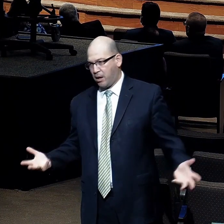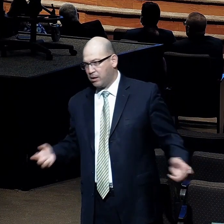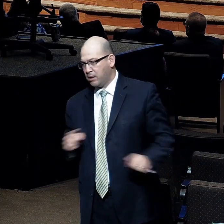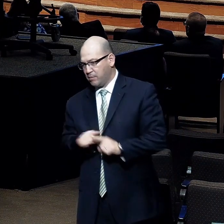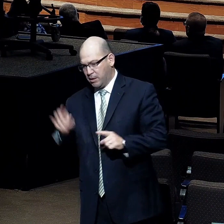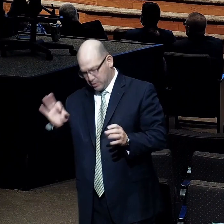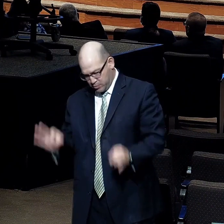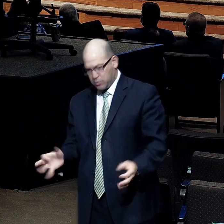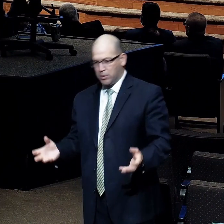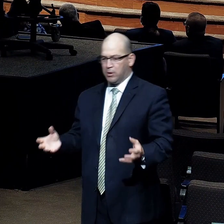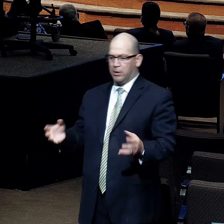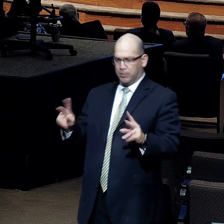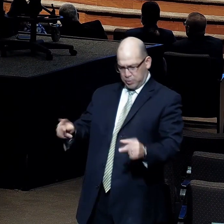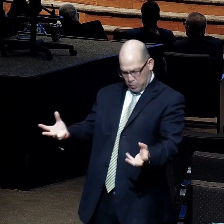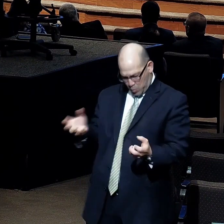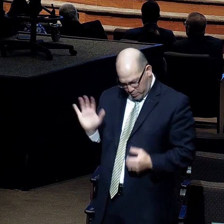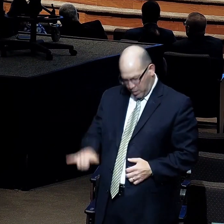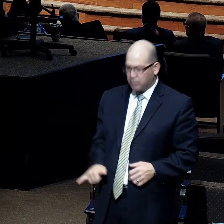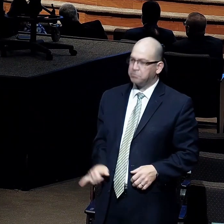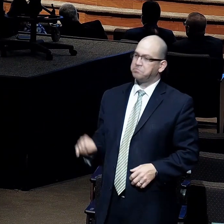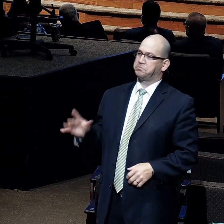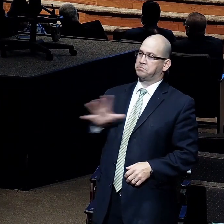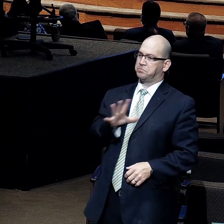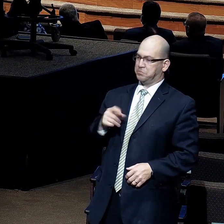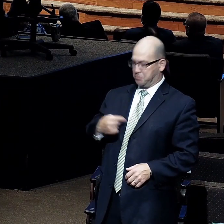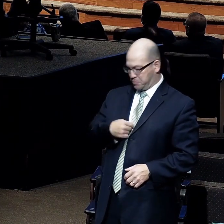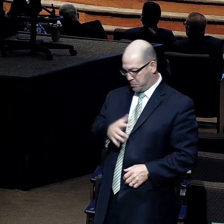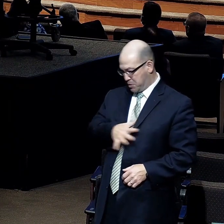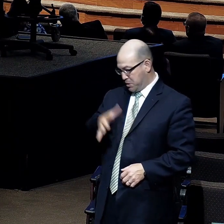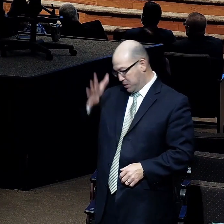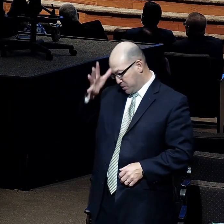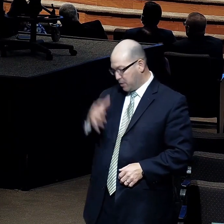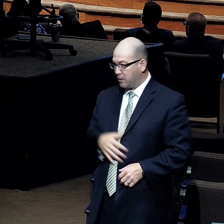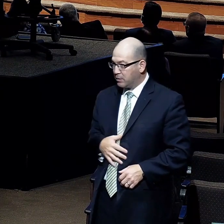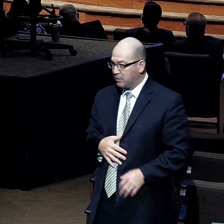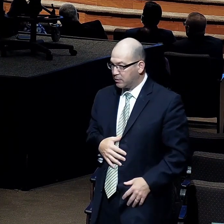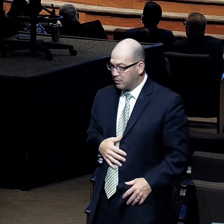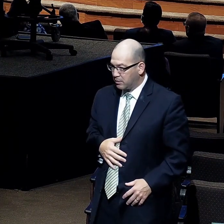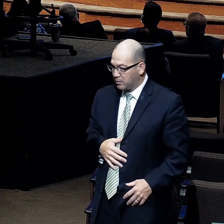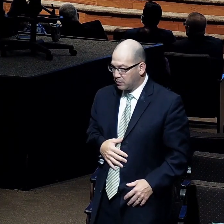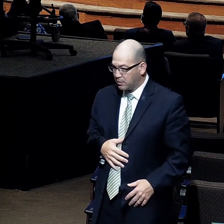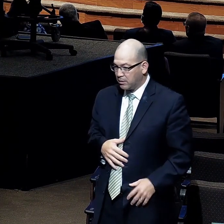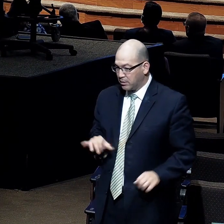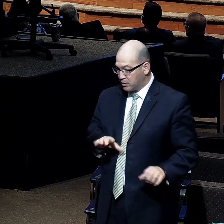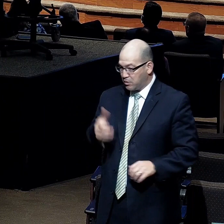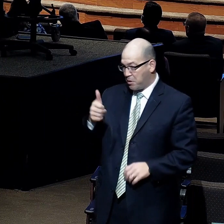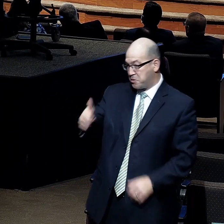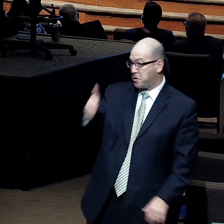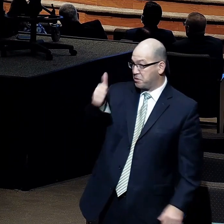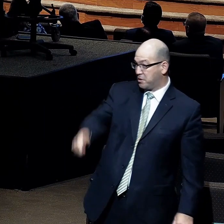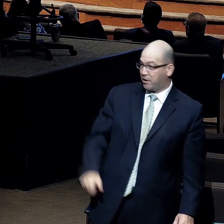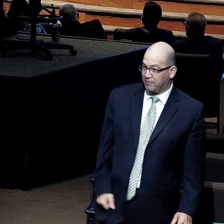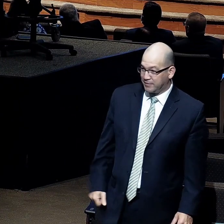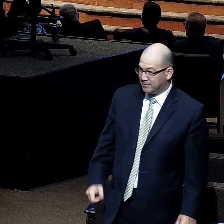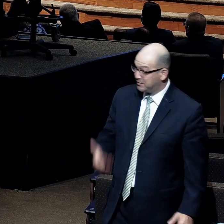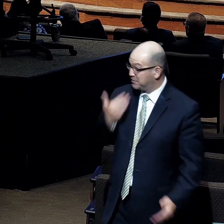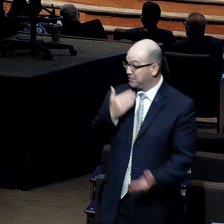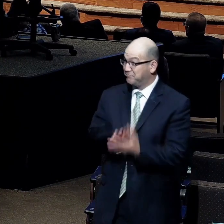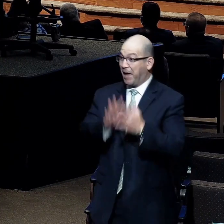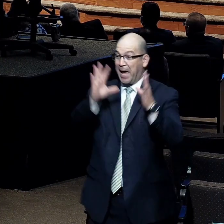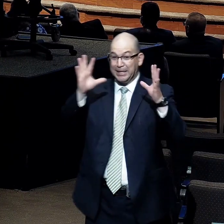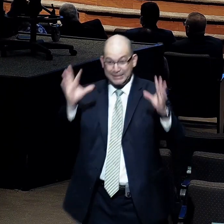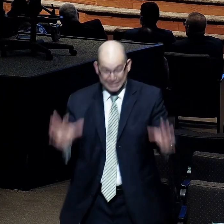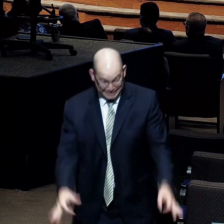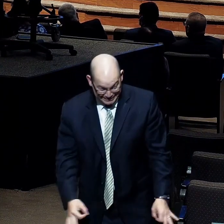wooden fence built. So my dad, he made a wrong decision. He told me, Jared, you can do this by yourself. That was a bad decision, right? So